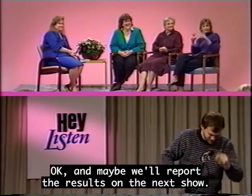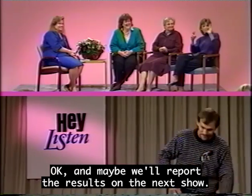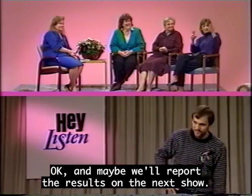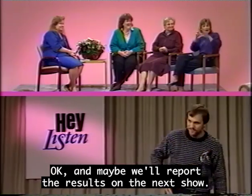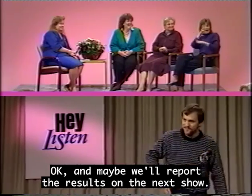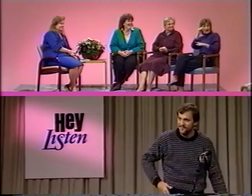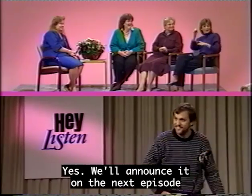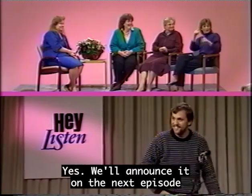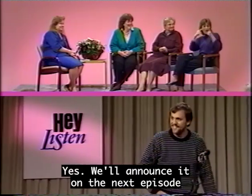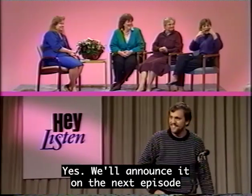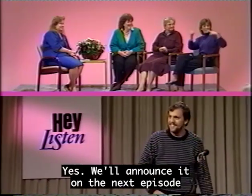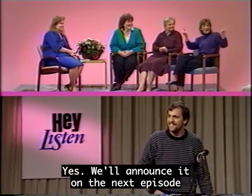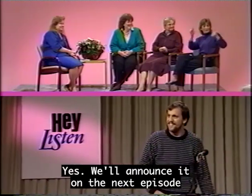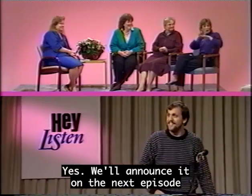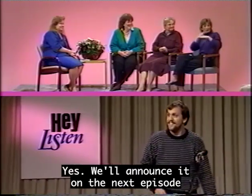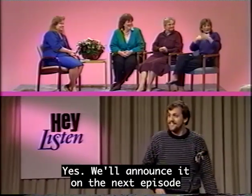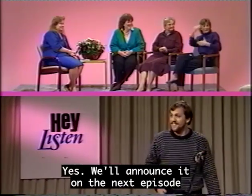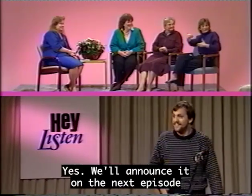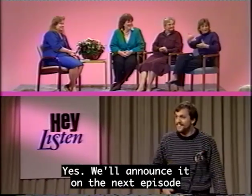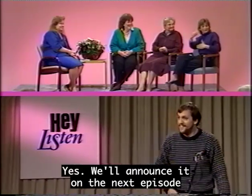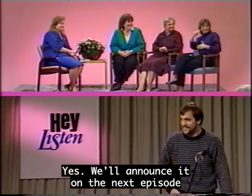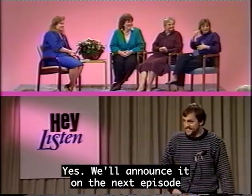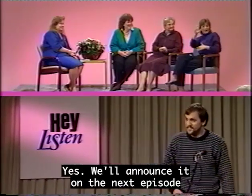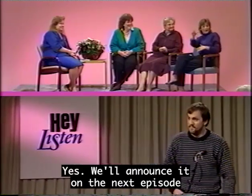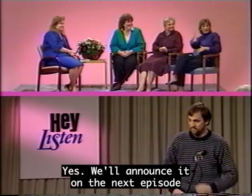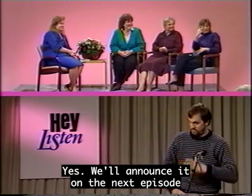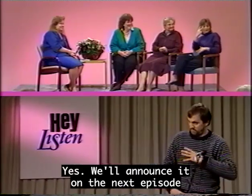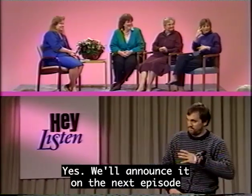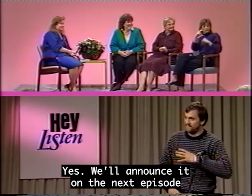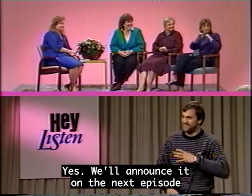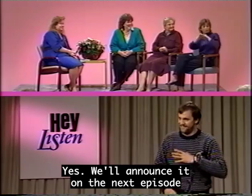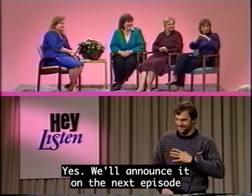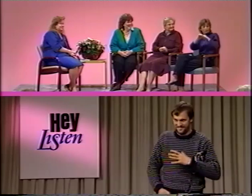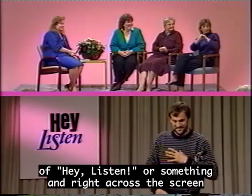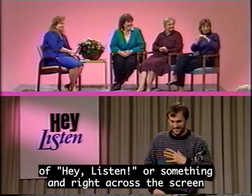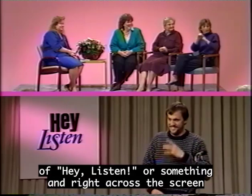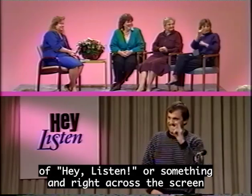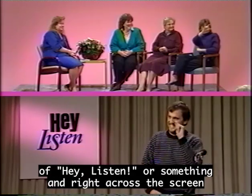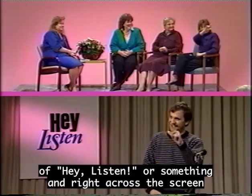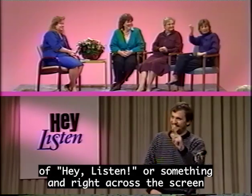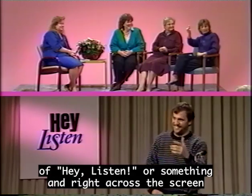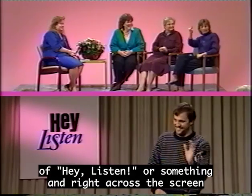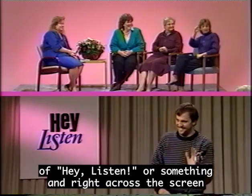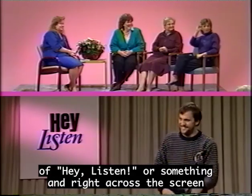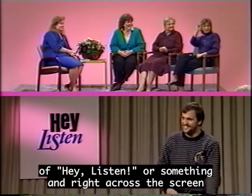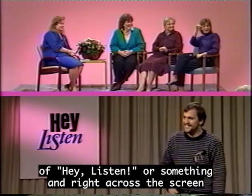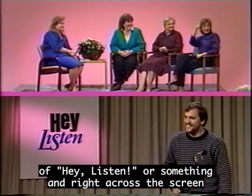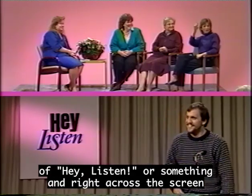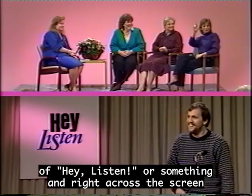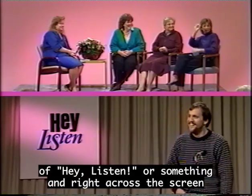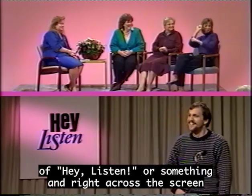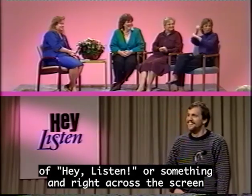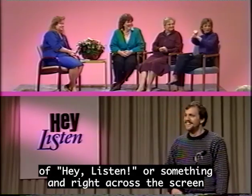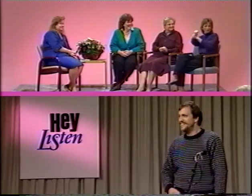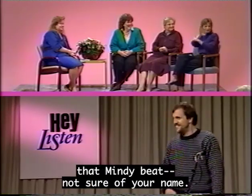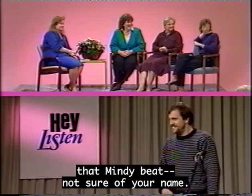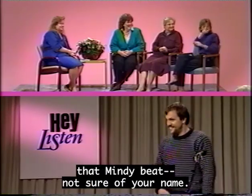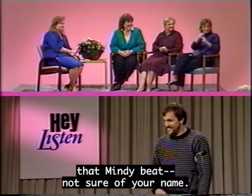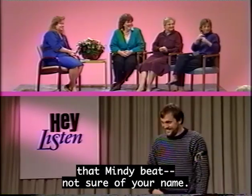on the next show. Yes, we'll announce it on the next episode of Hey Listen or something, and right across the screen